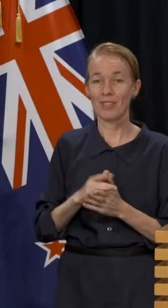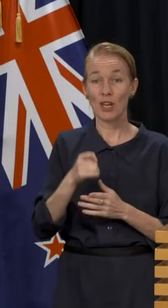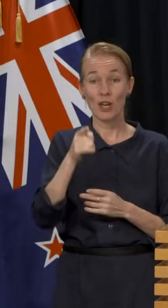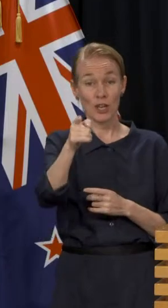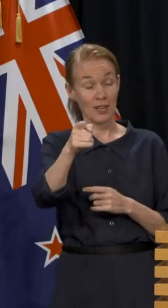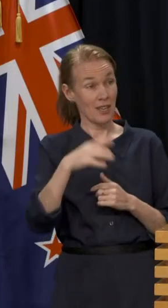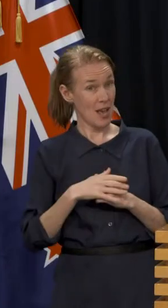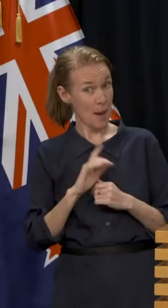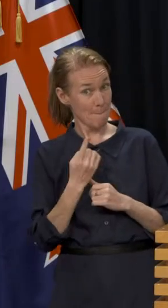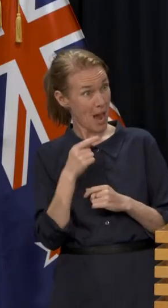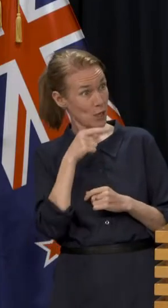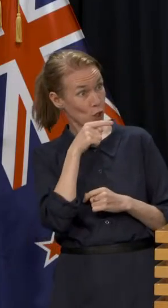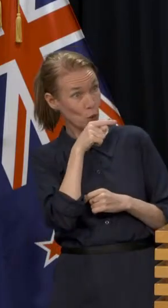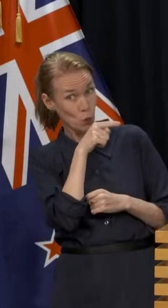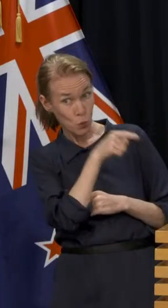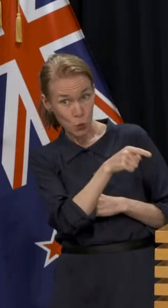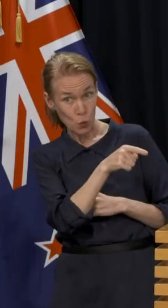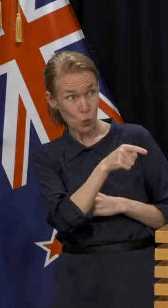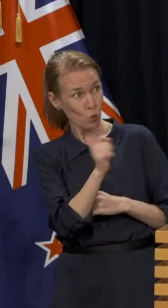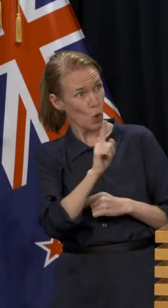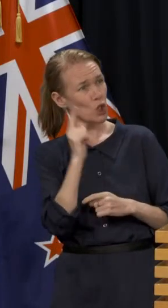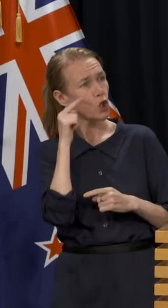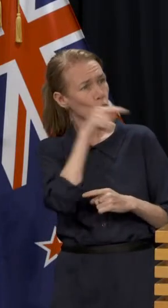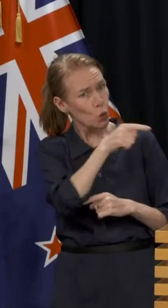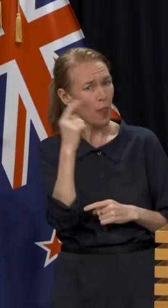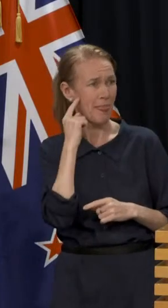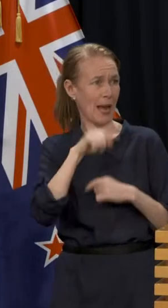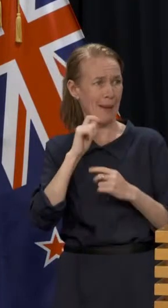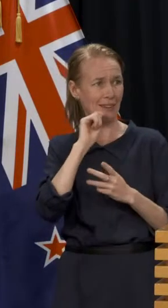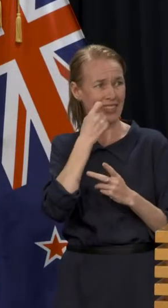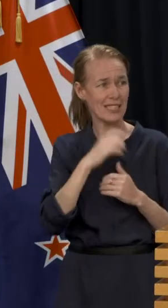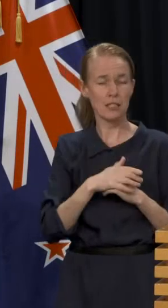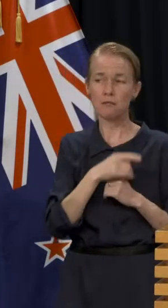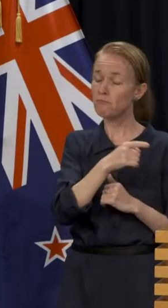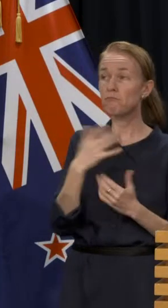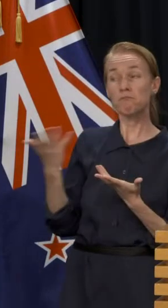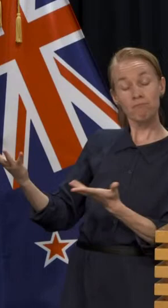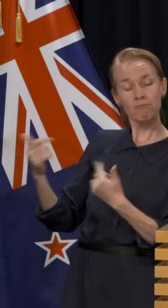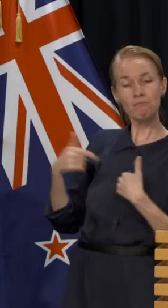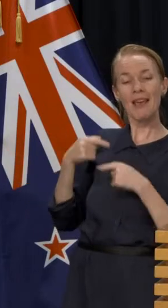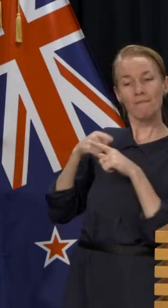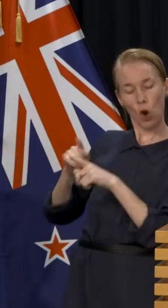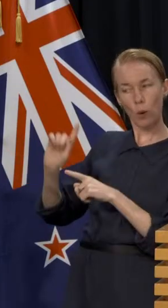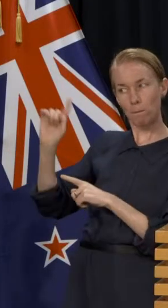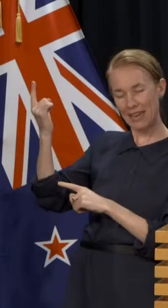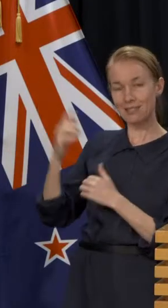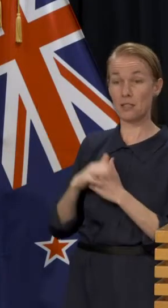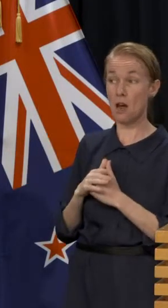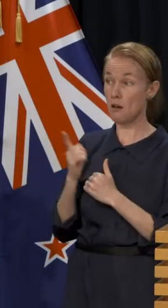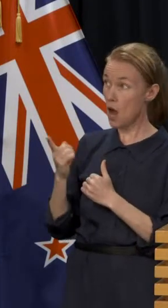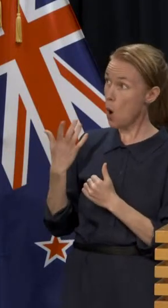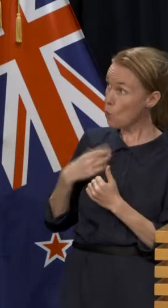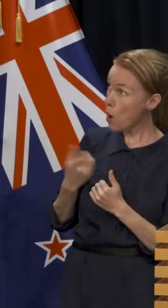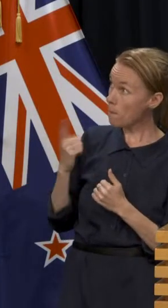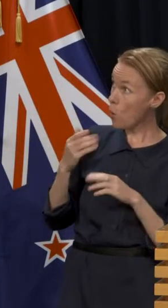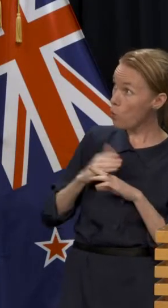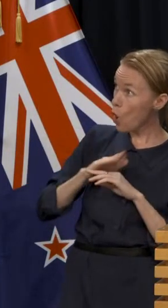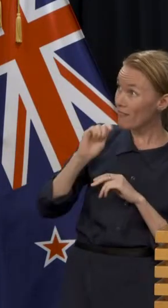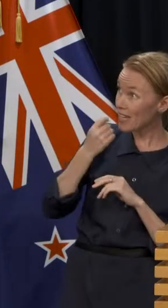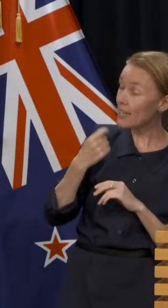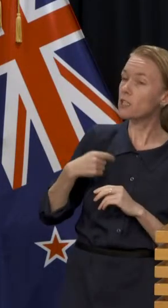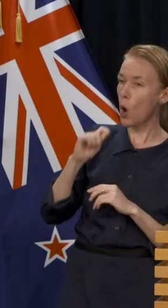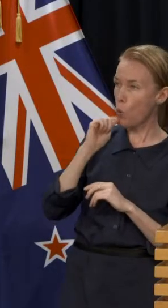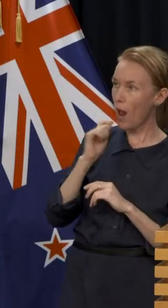I know if the Minister wants any further advice on it, he will ask me for it and will happily provide it. All right, we have a couple more questions. As a Health Minister and Labour